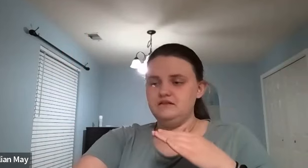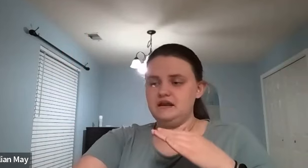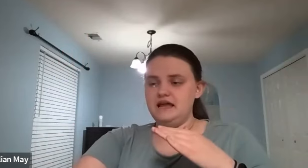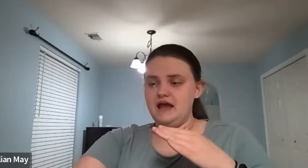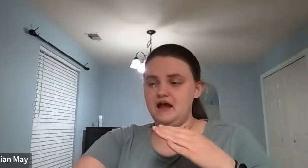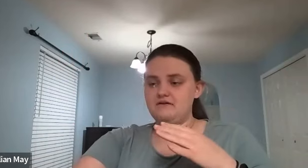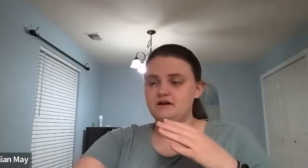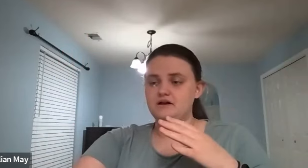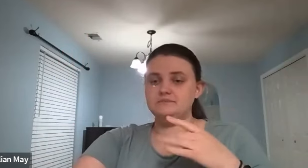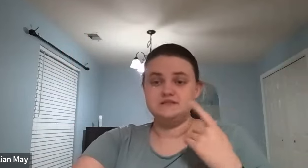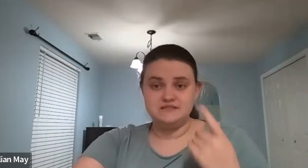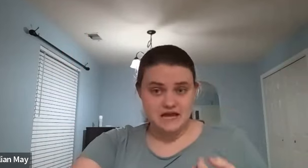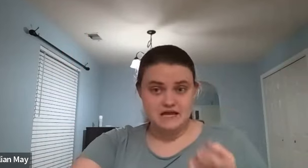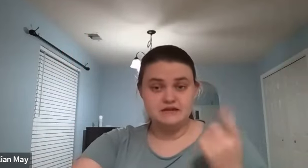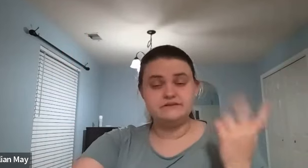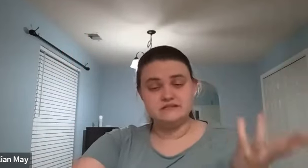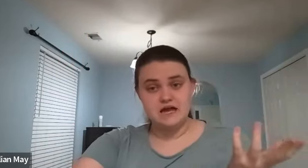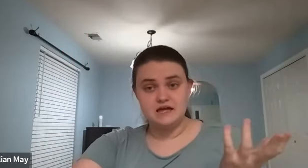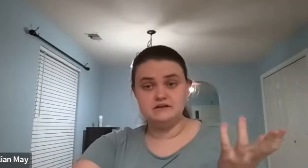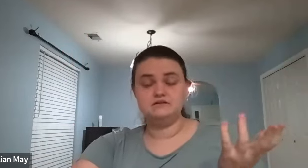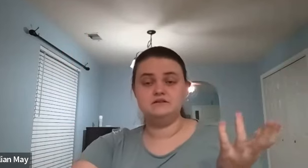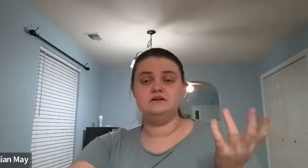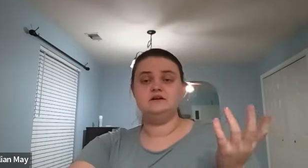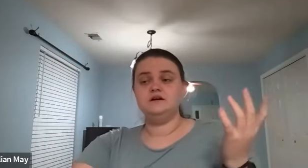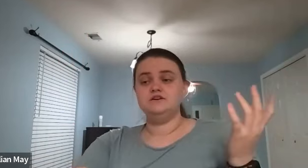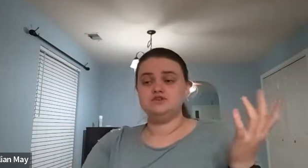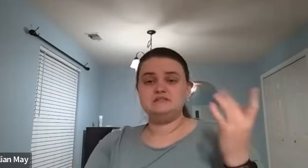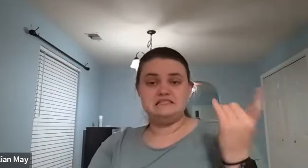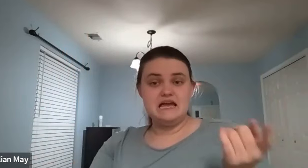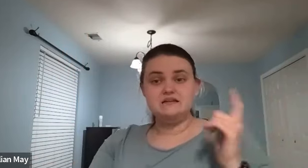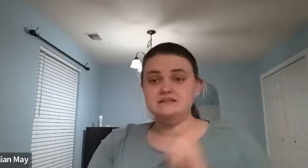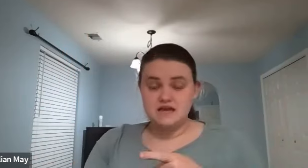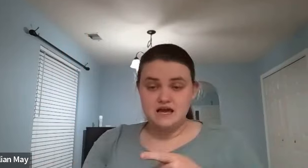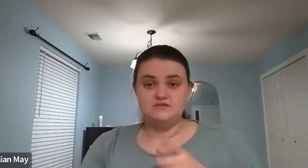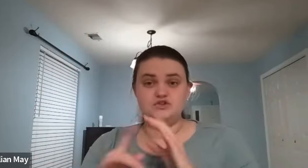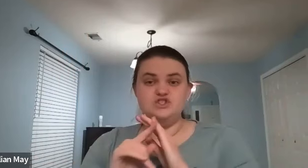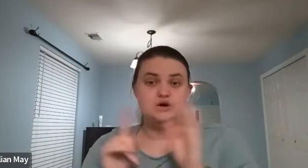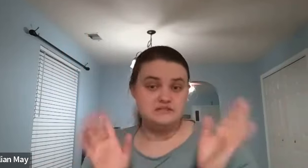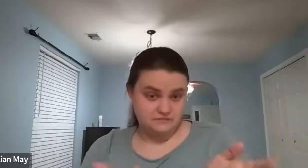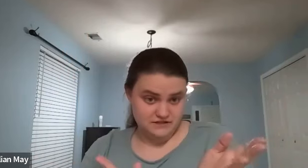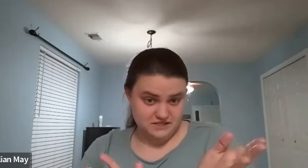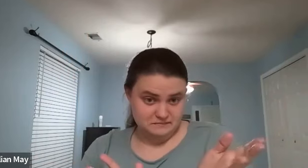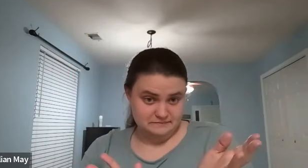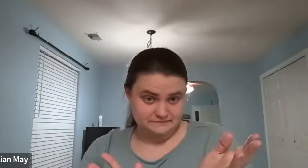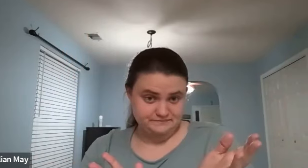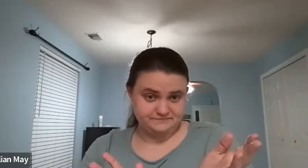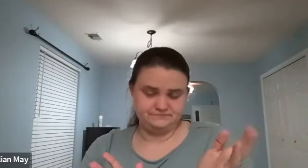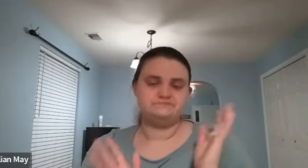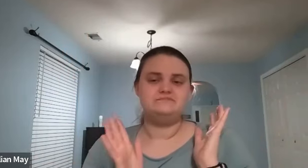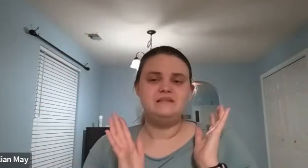then I have say, said. So say and said, there's no difference.